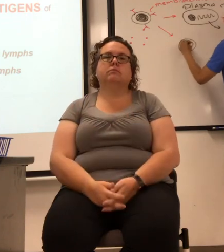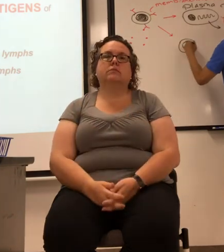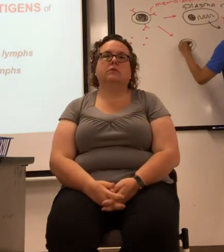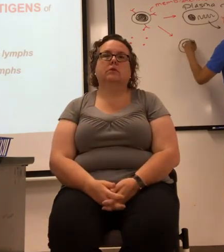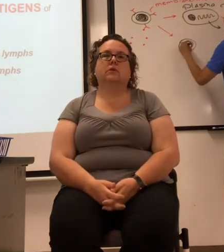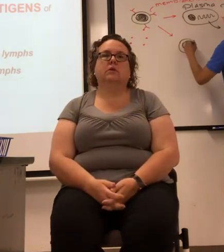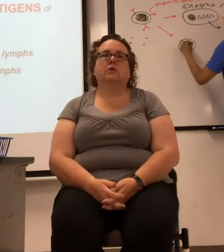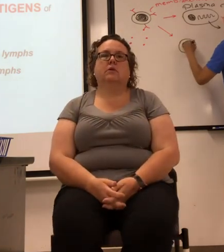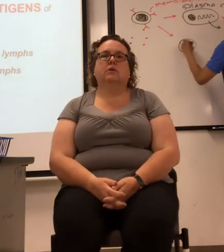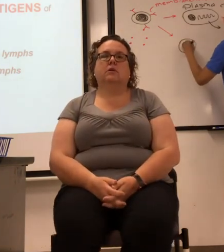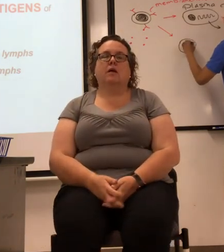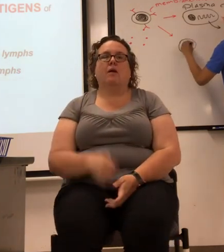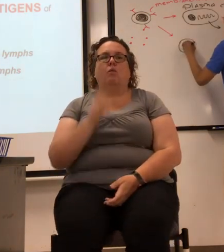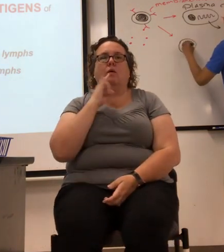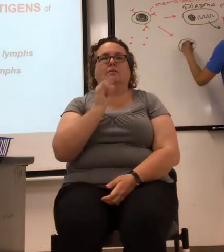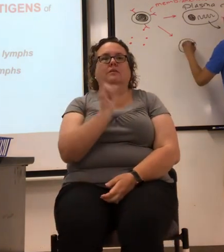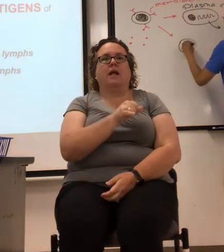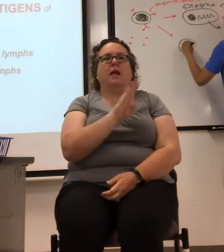B cells.